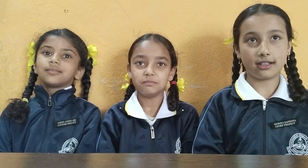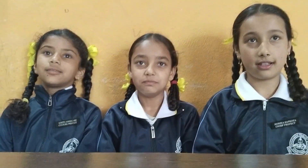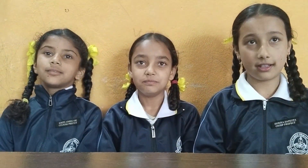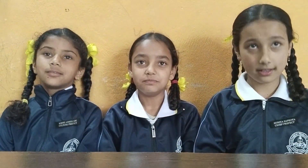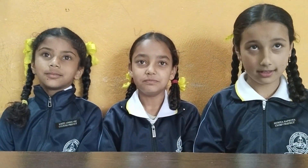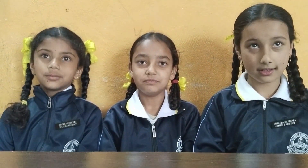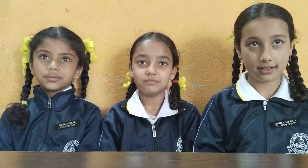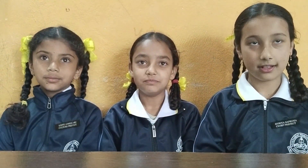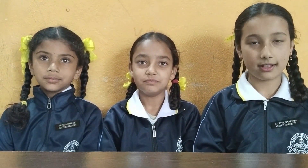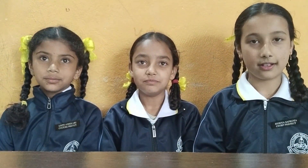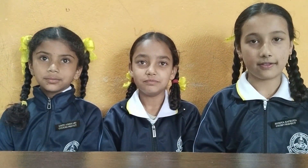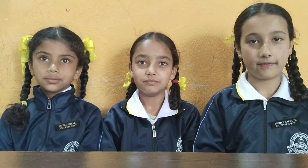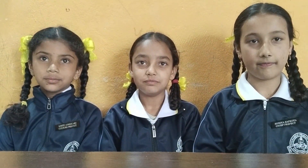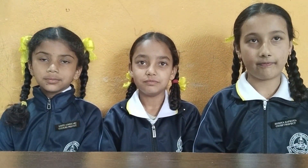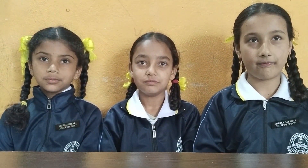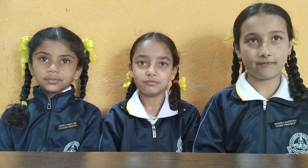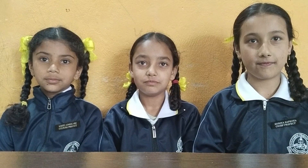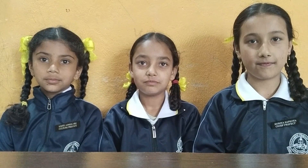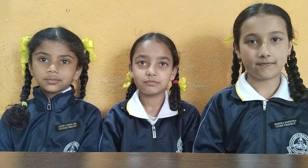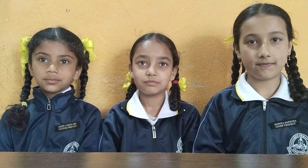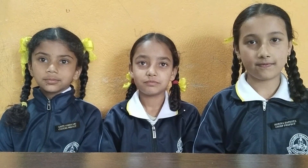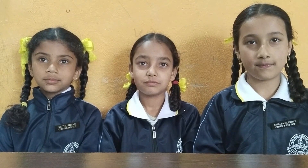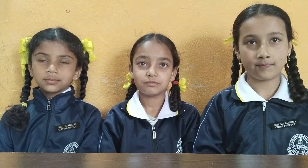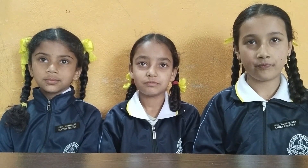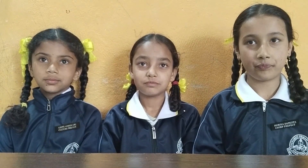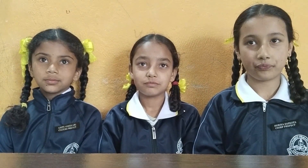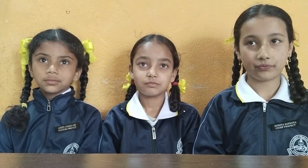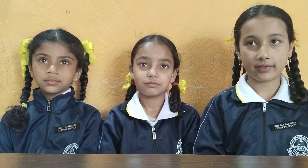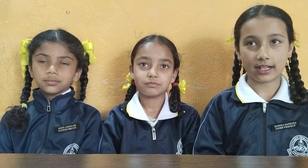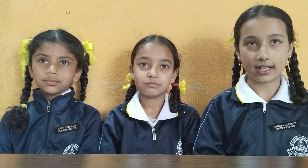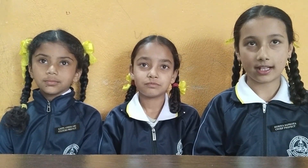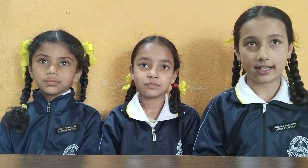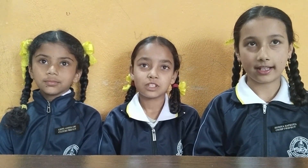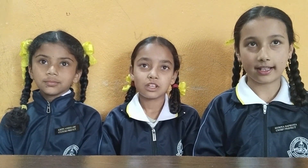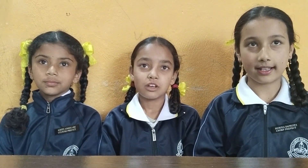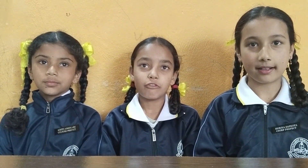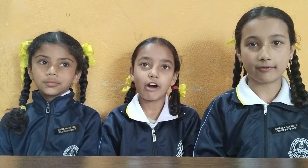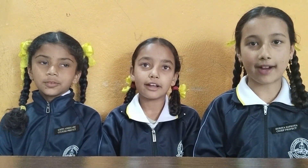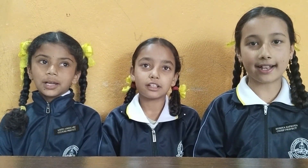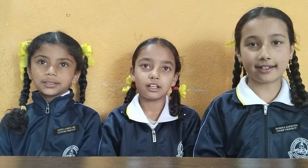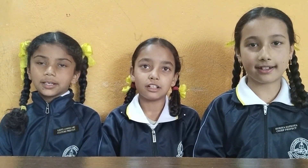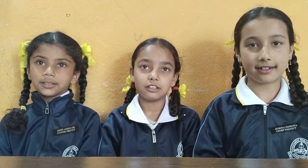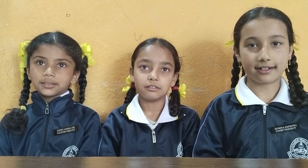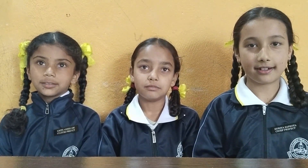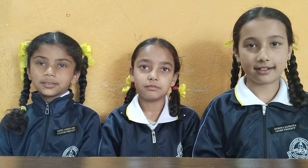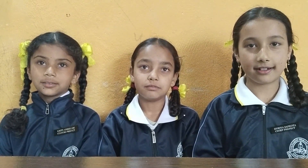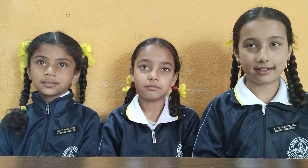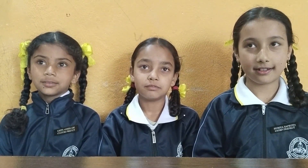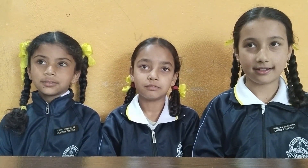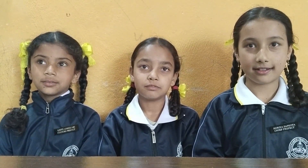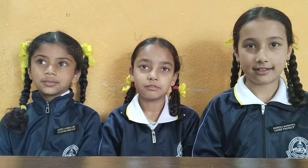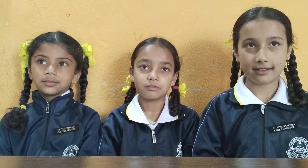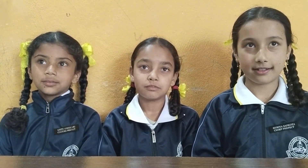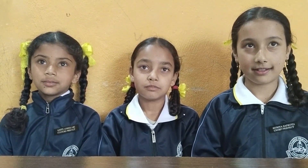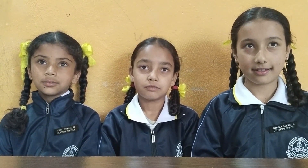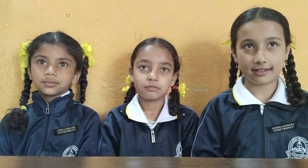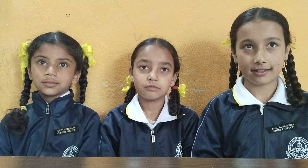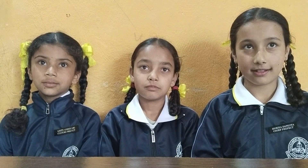very good so what was the next word a Helen killer learned water okay Rhea show me